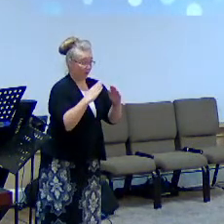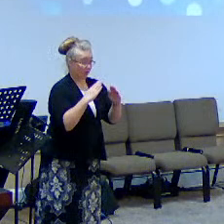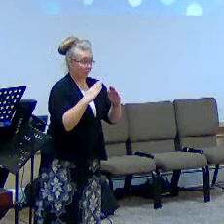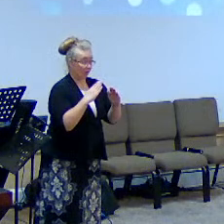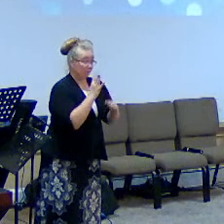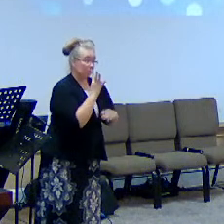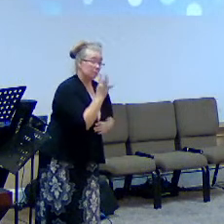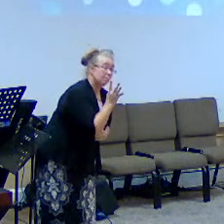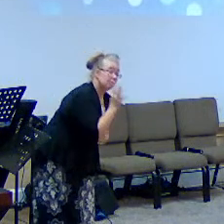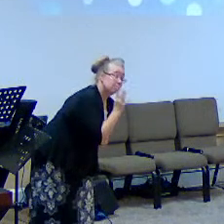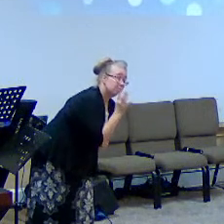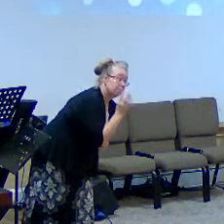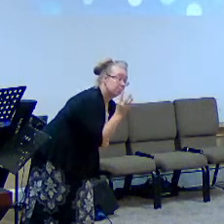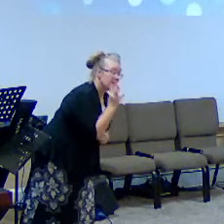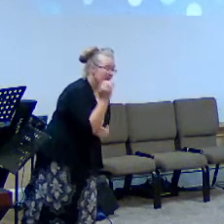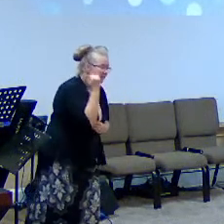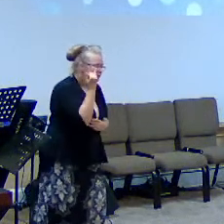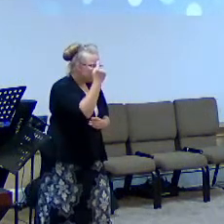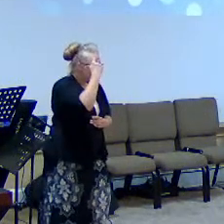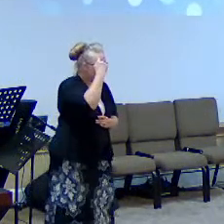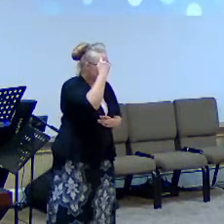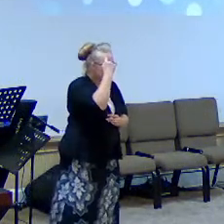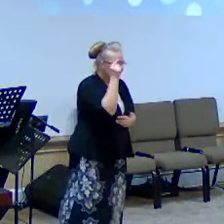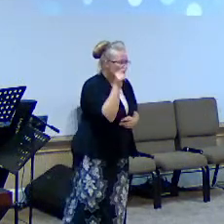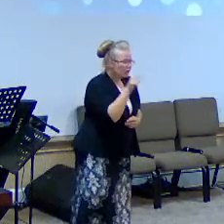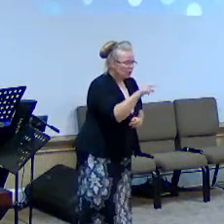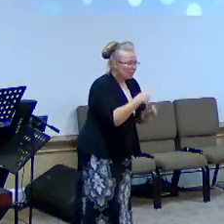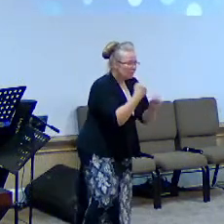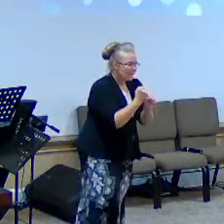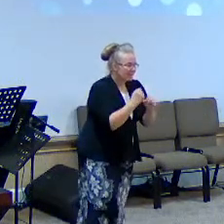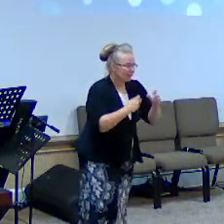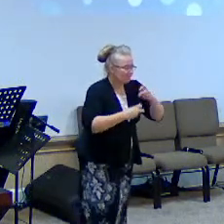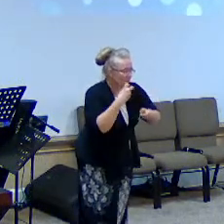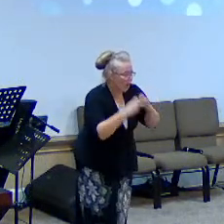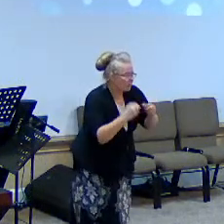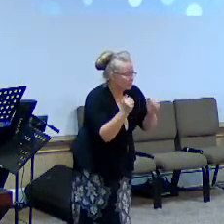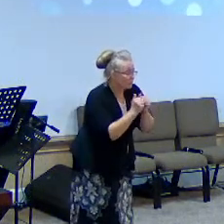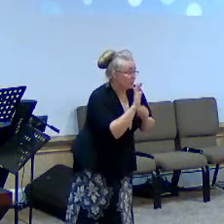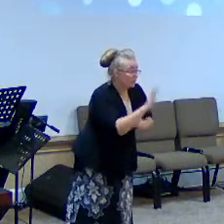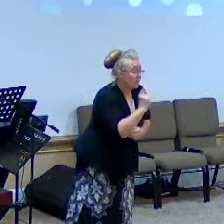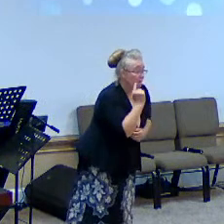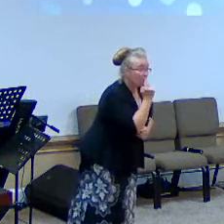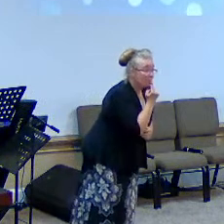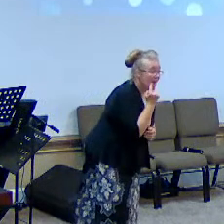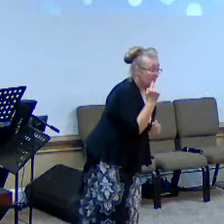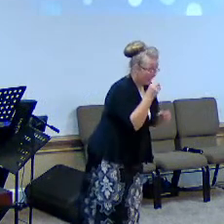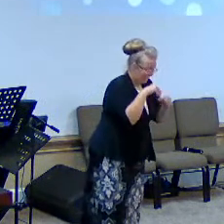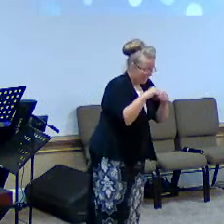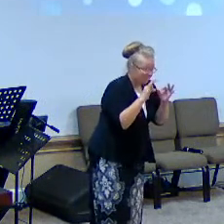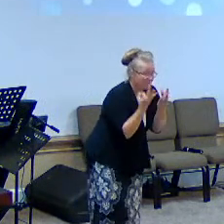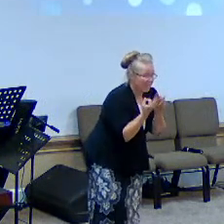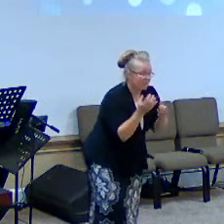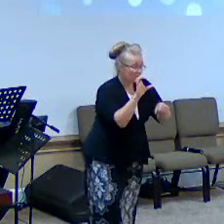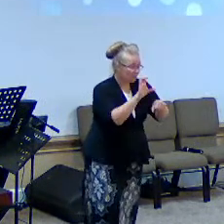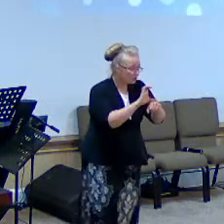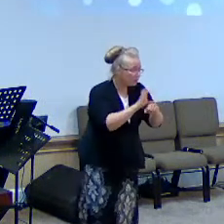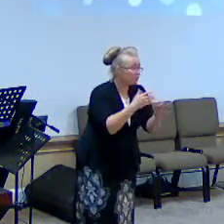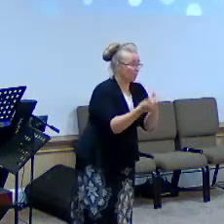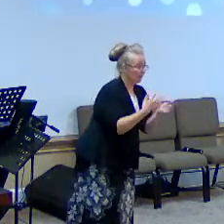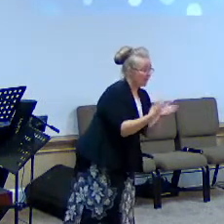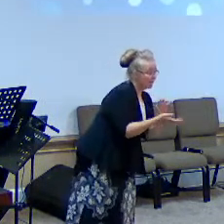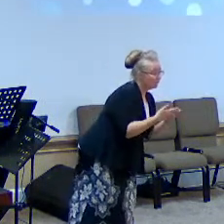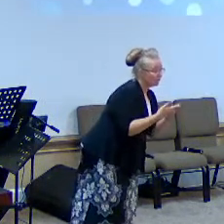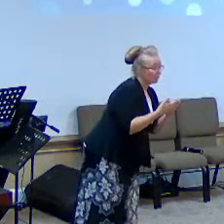bring. If you're thinking that you're creating such problems with your mouth inside a family or a church or whatever,